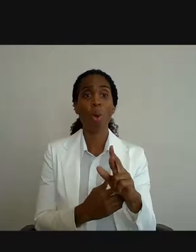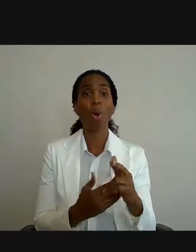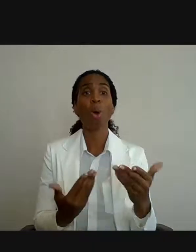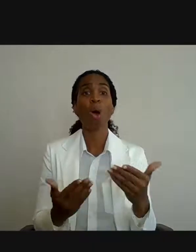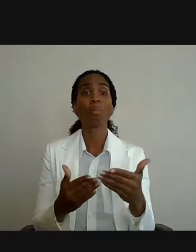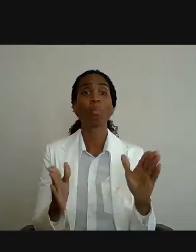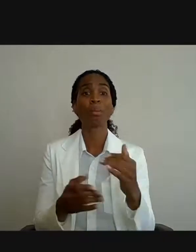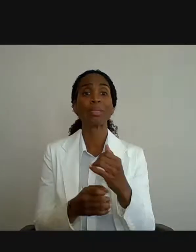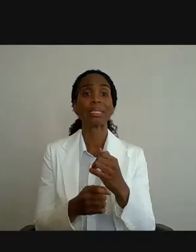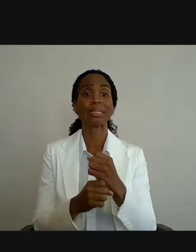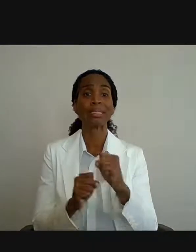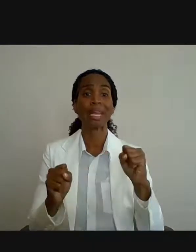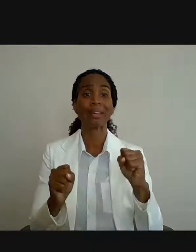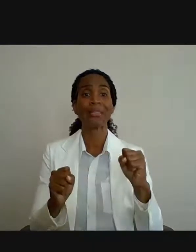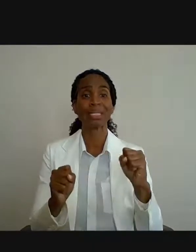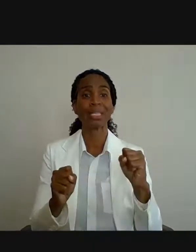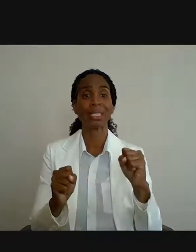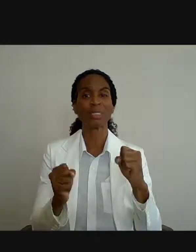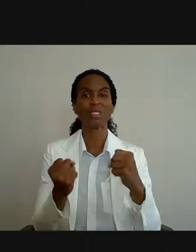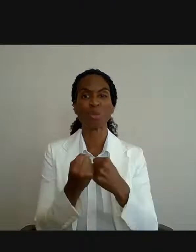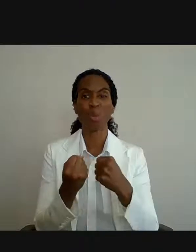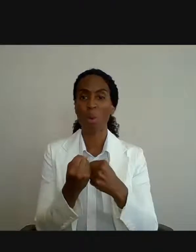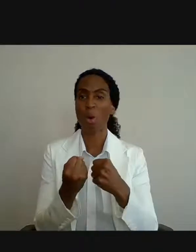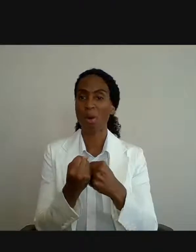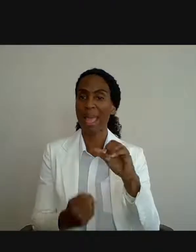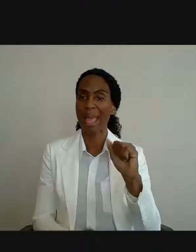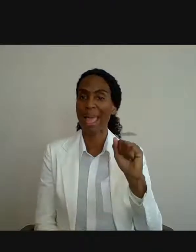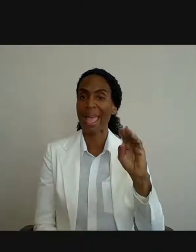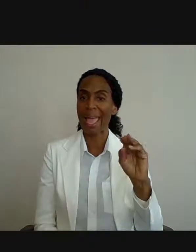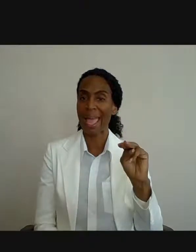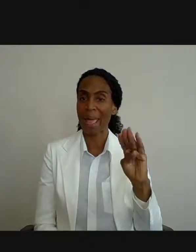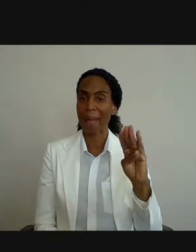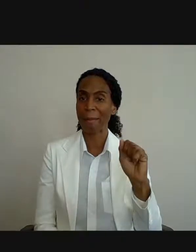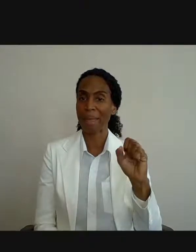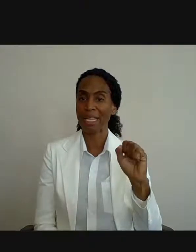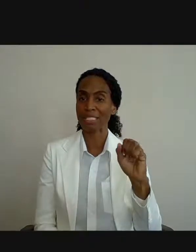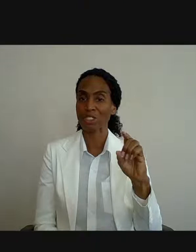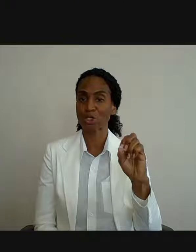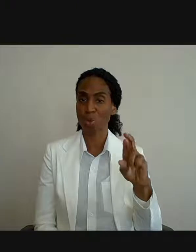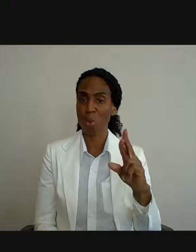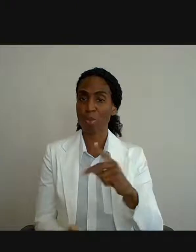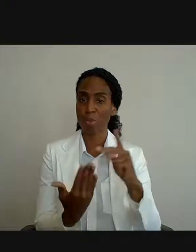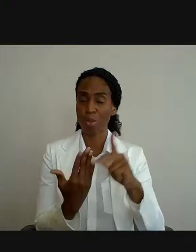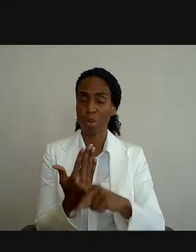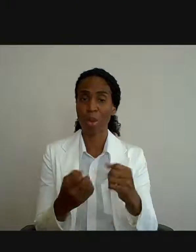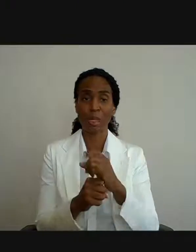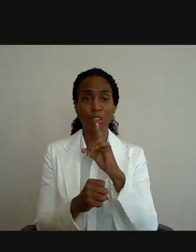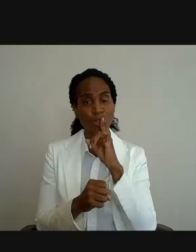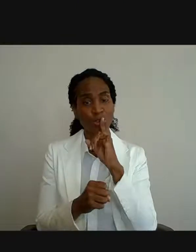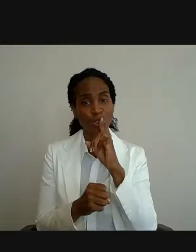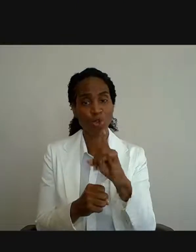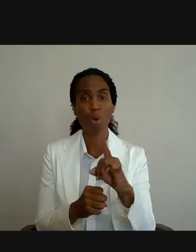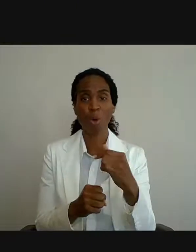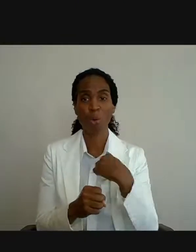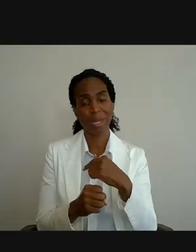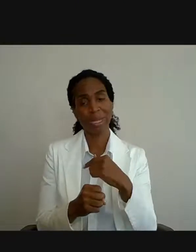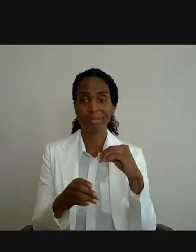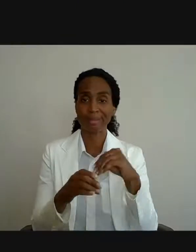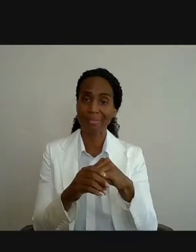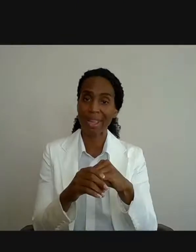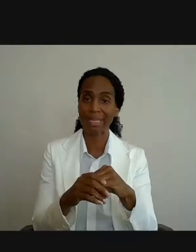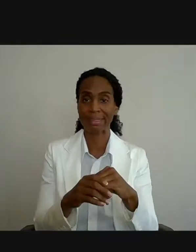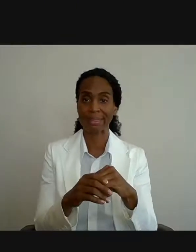Public Safety Ambassadors program. So we're continuing to make those key investments, and we